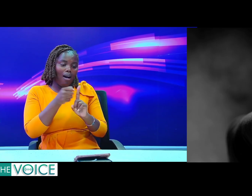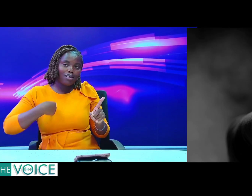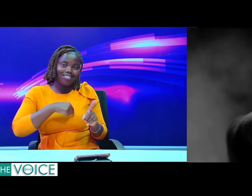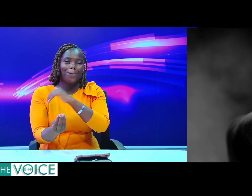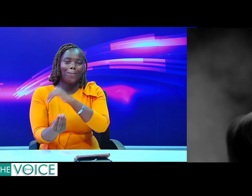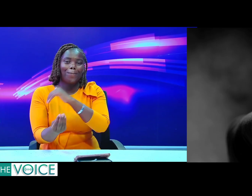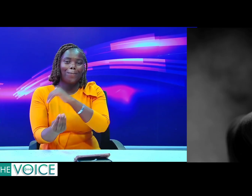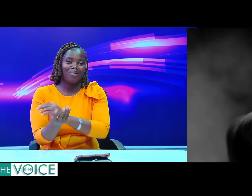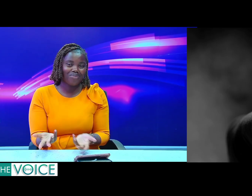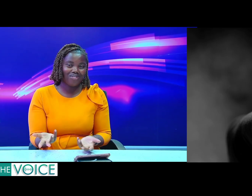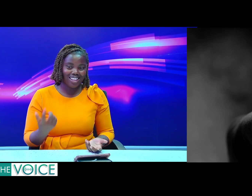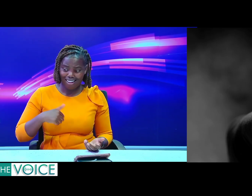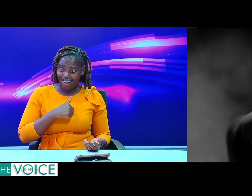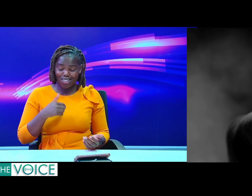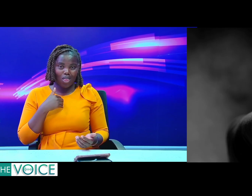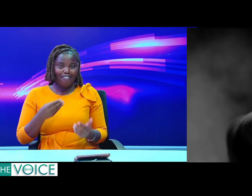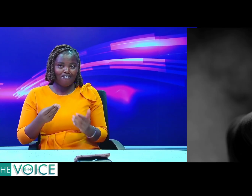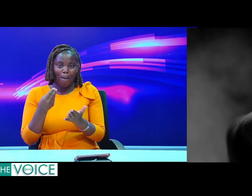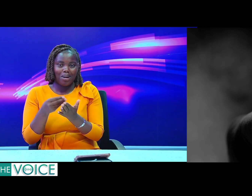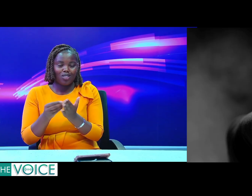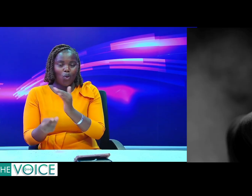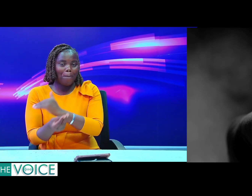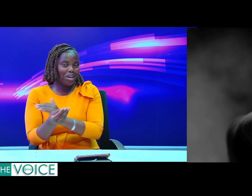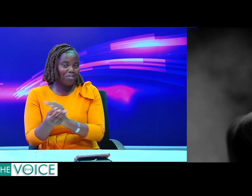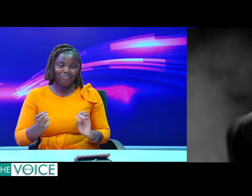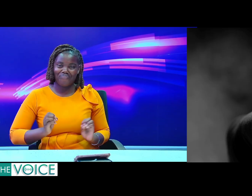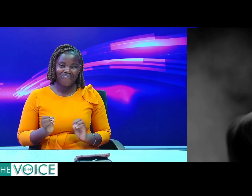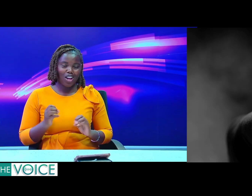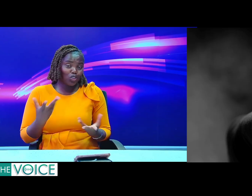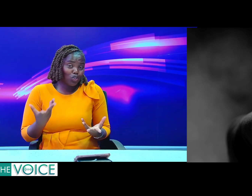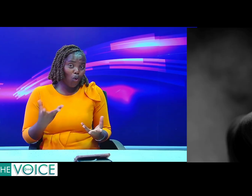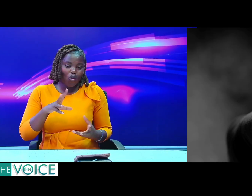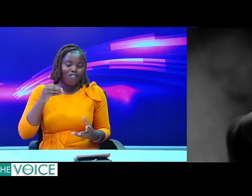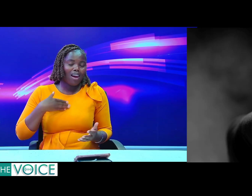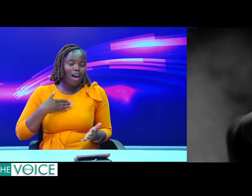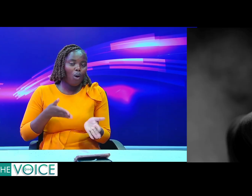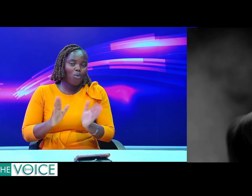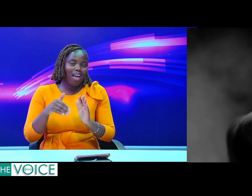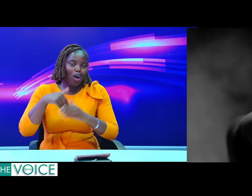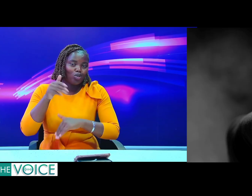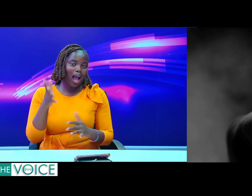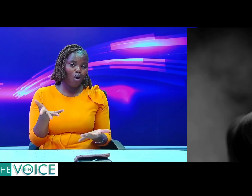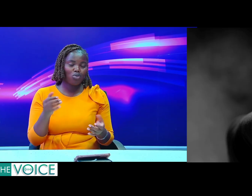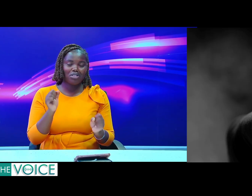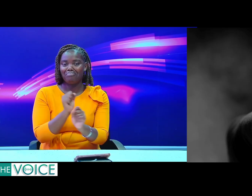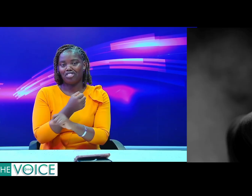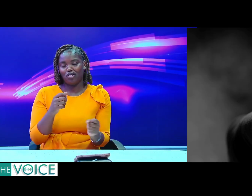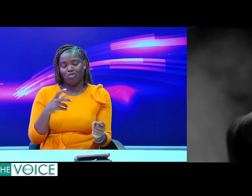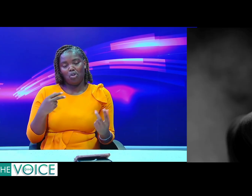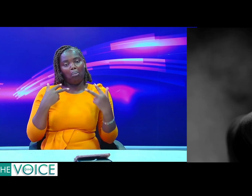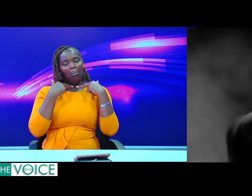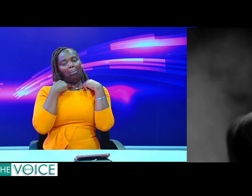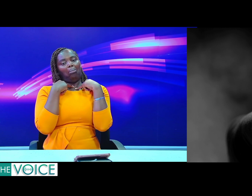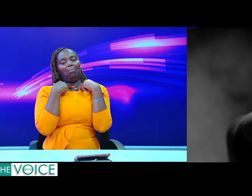sometimes the families members who do this harassment, who do this abuse, sometimes just pay bribes and then